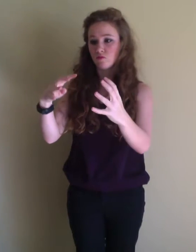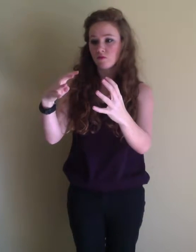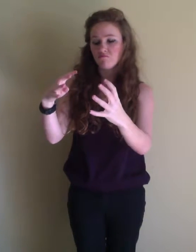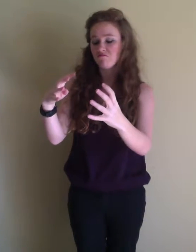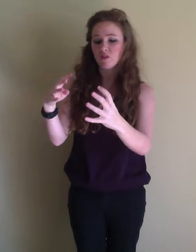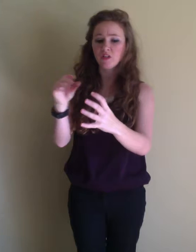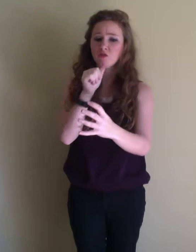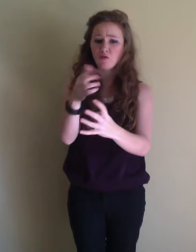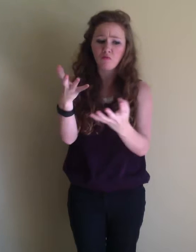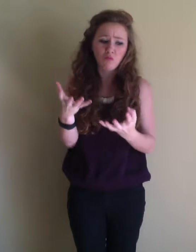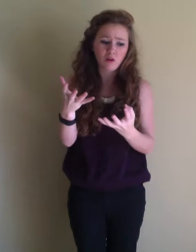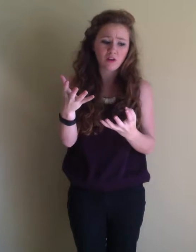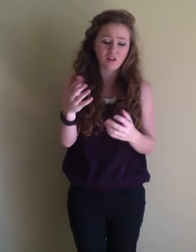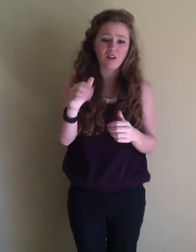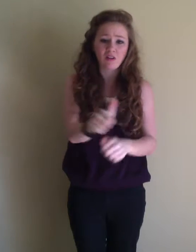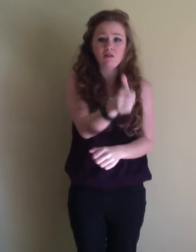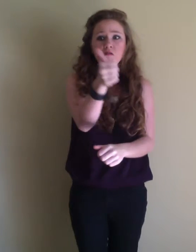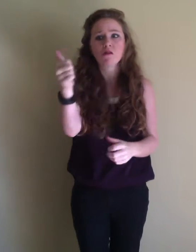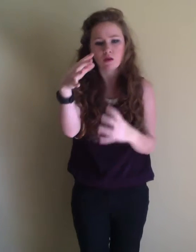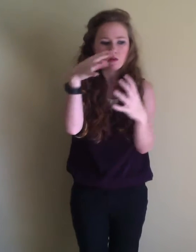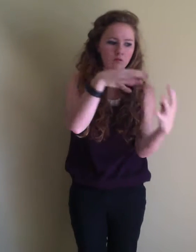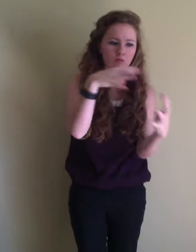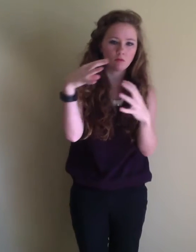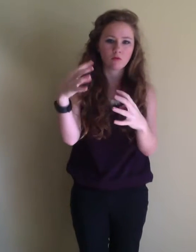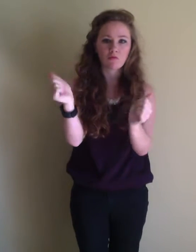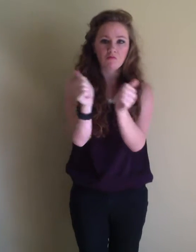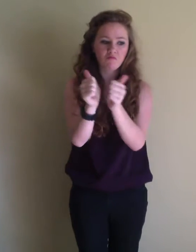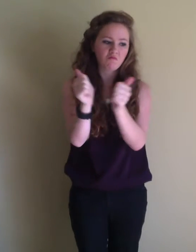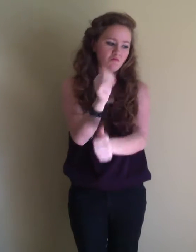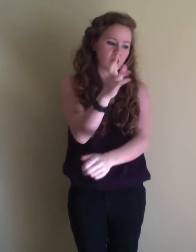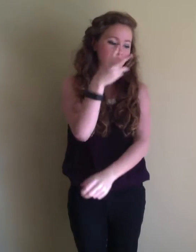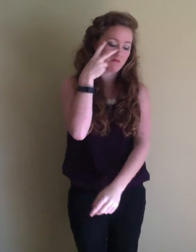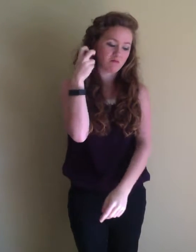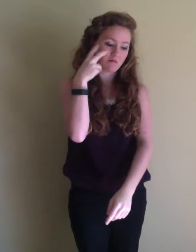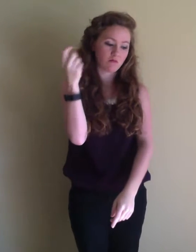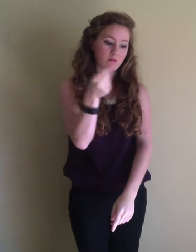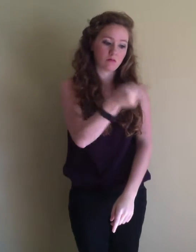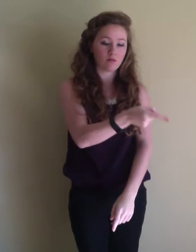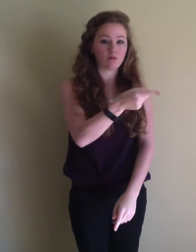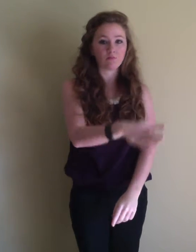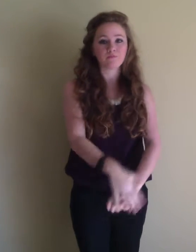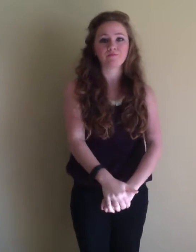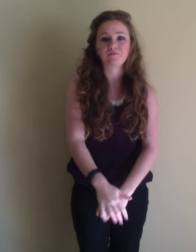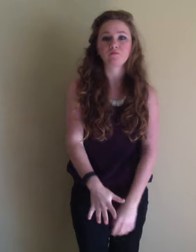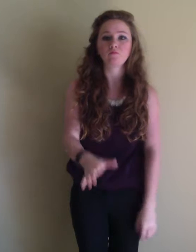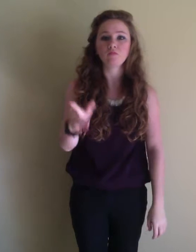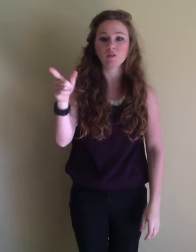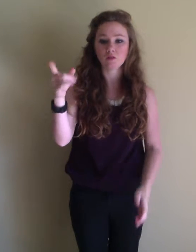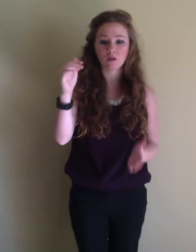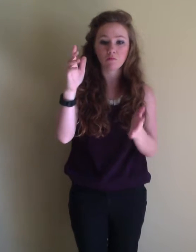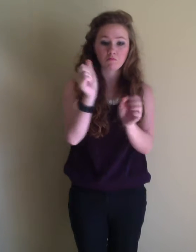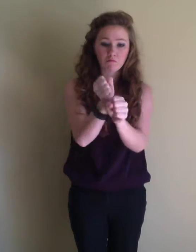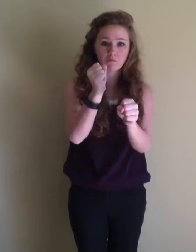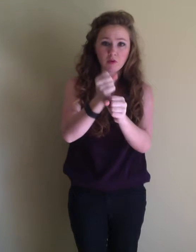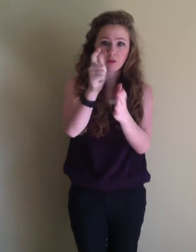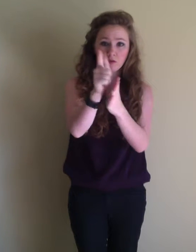Americans. So the British King Parliament, they passed the Proclamation of 1763, which is basically this imaginary line that just runs down the